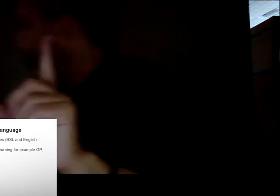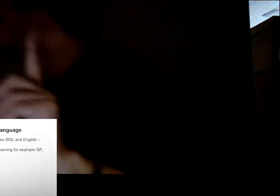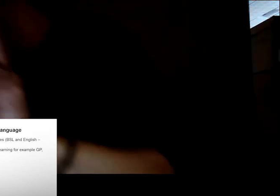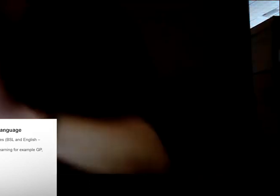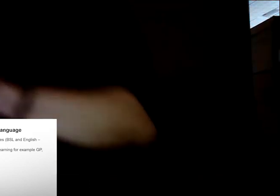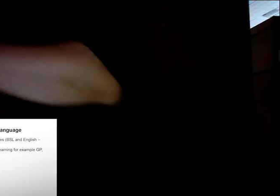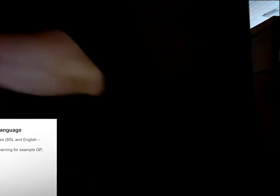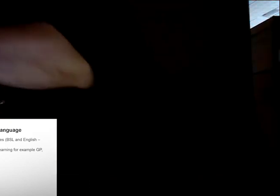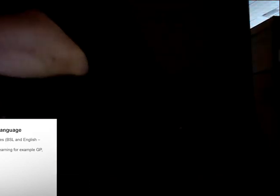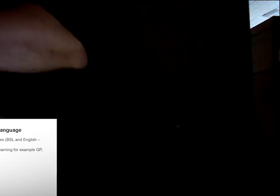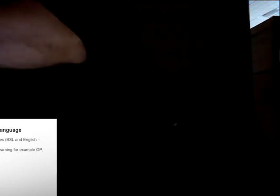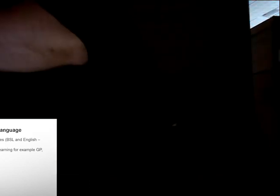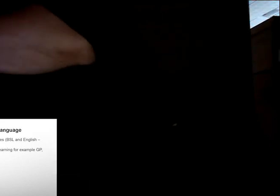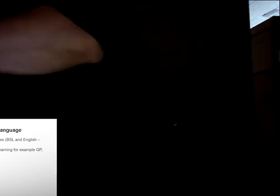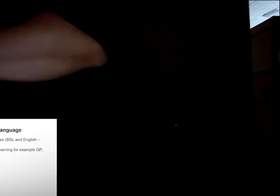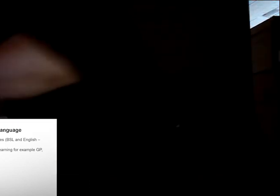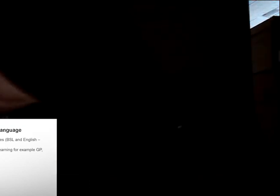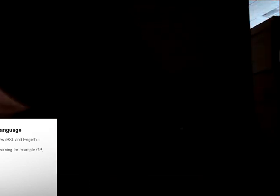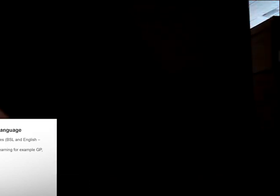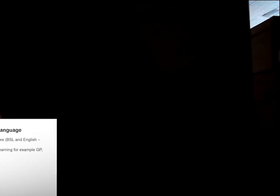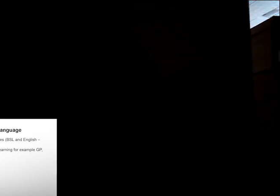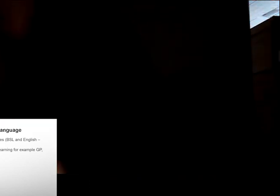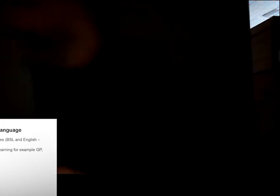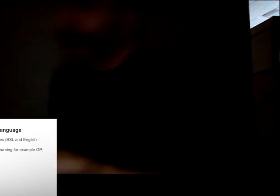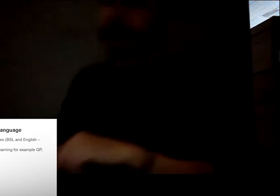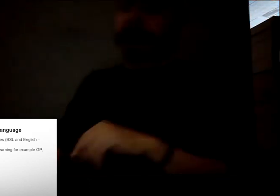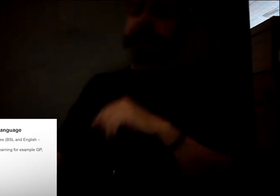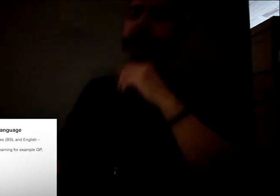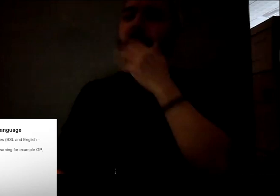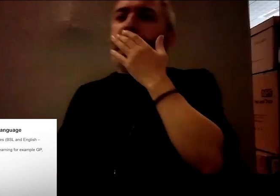second, I just need to walk about the office because the lights have gone off.